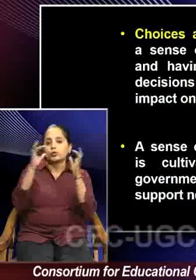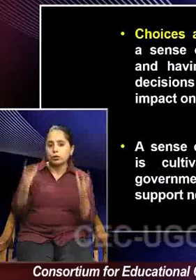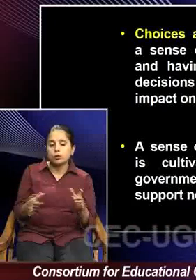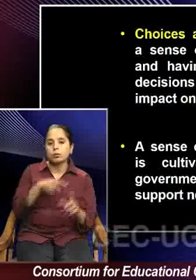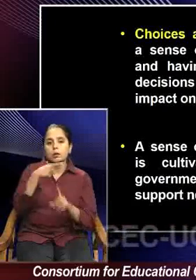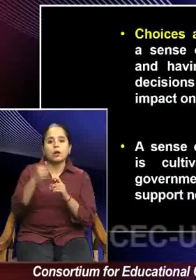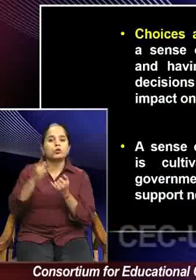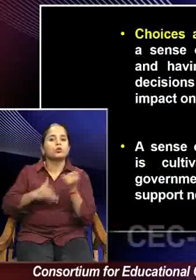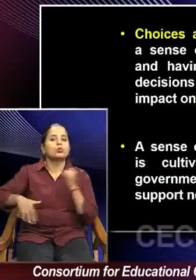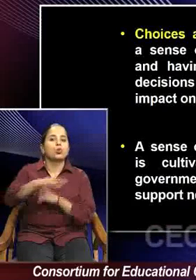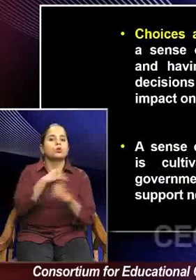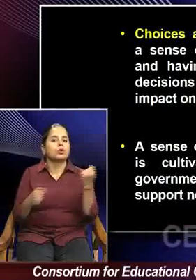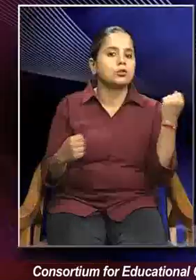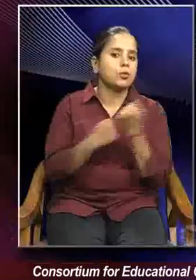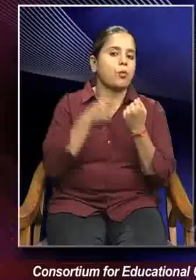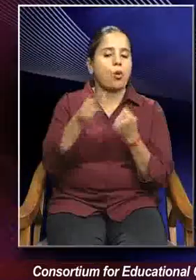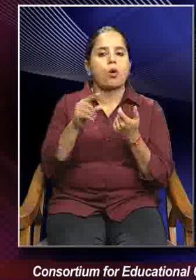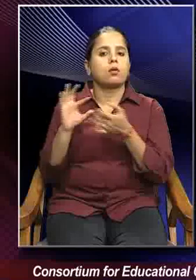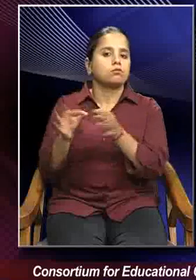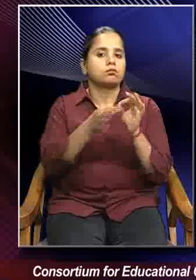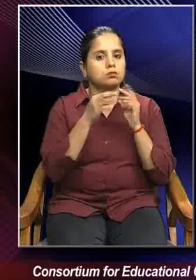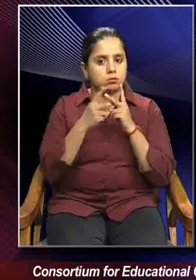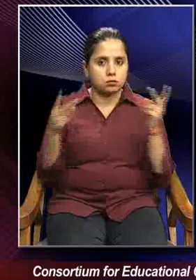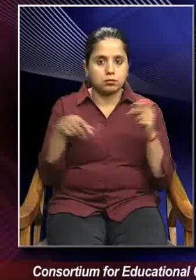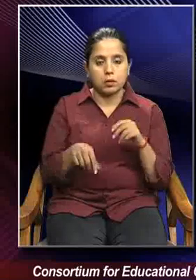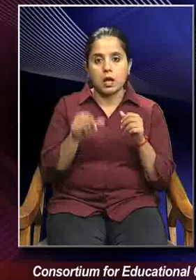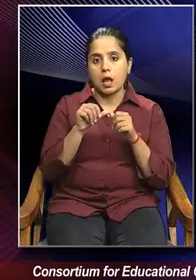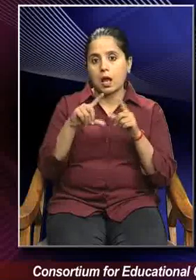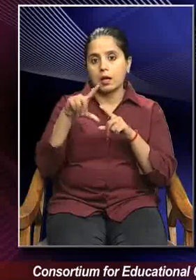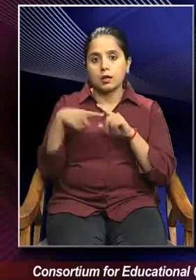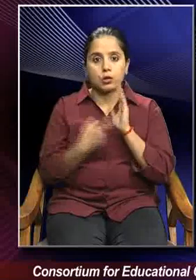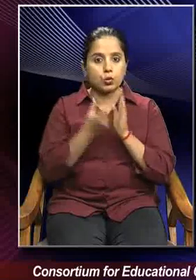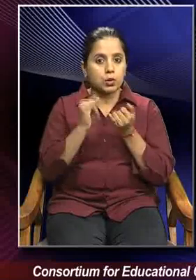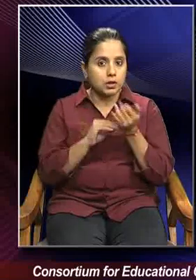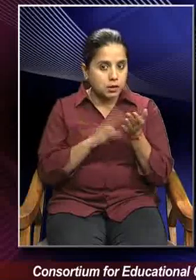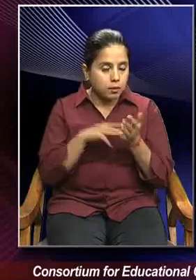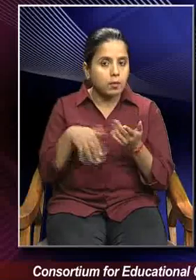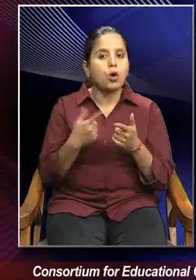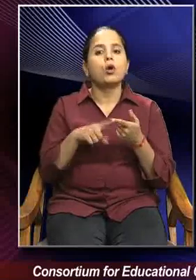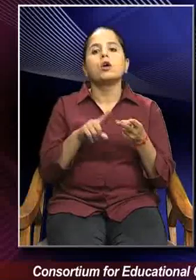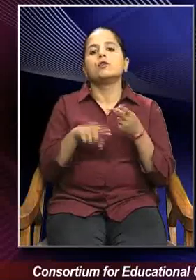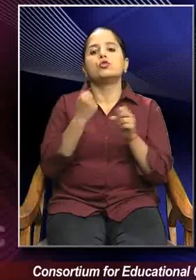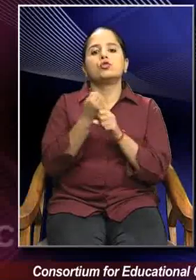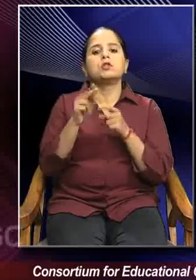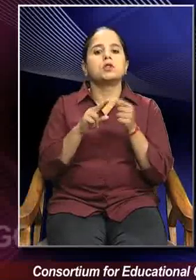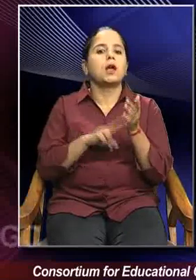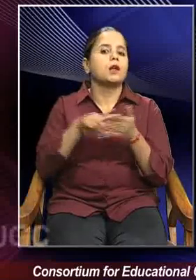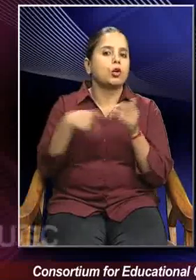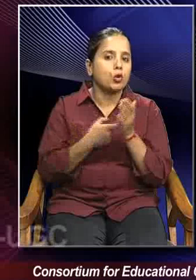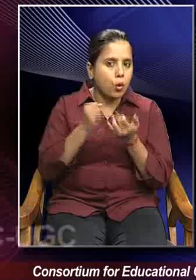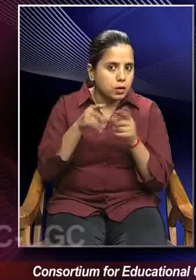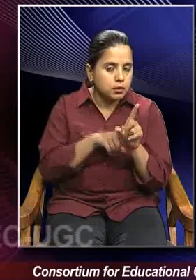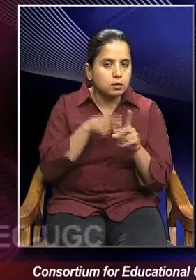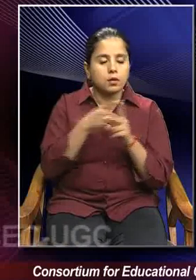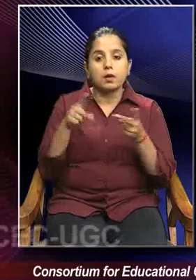the social support networks. Altruism and generosity. Practicing these